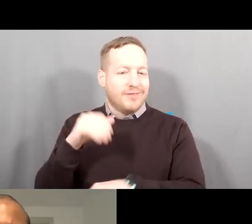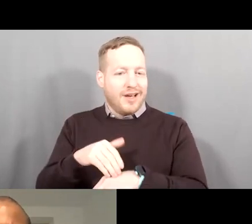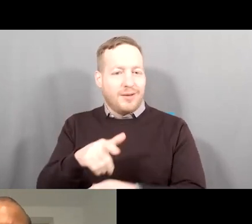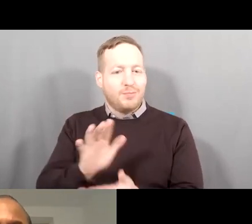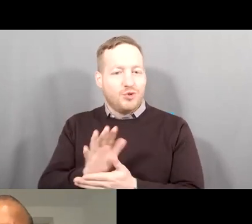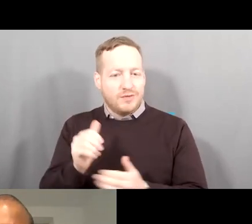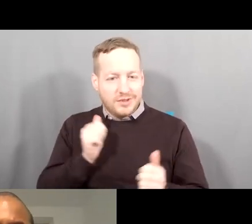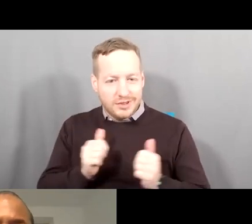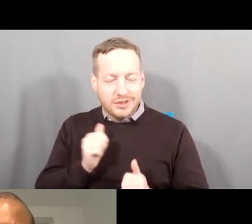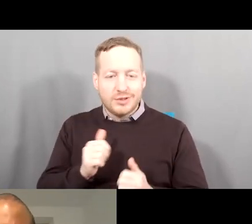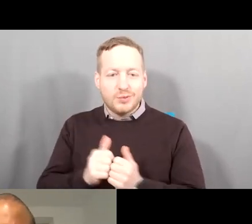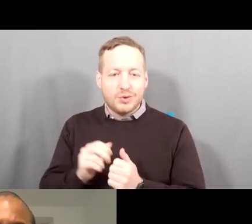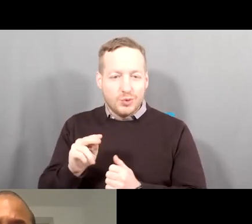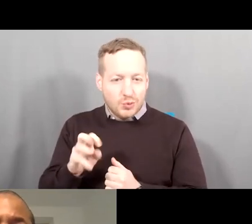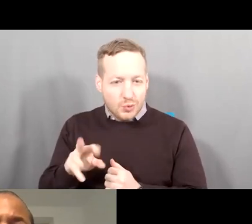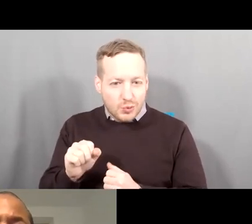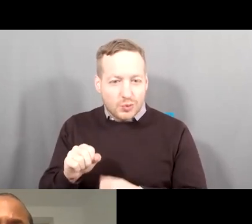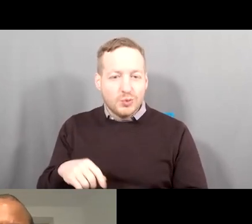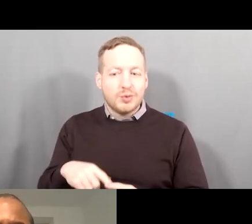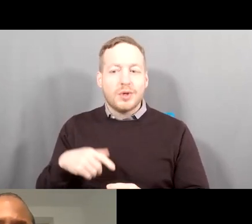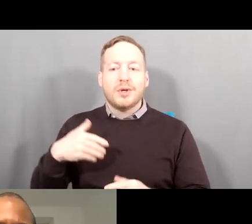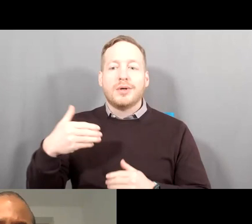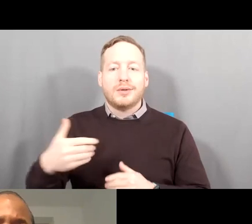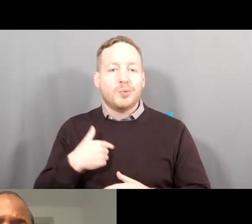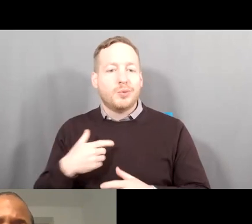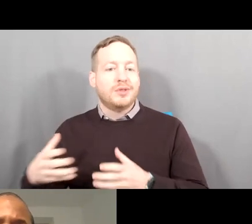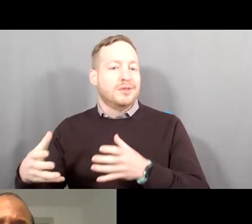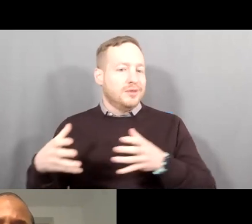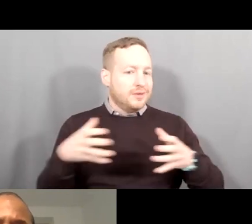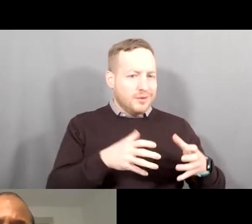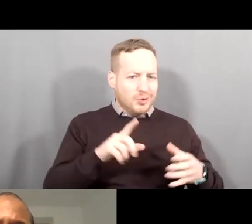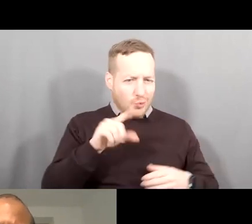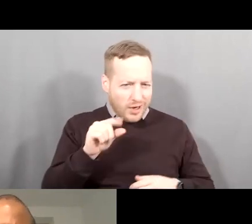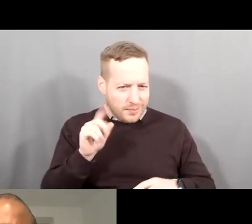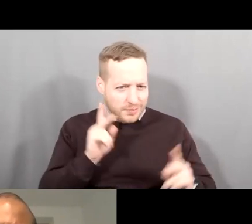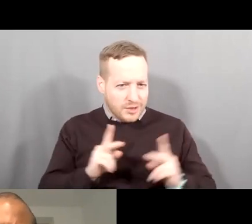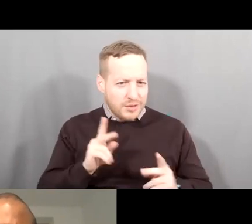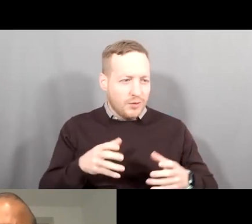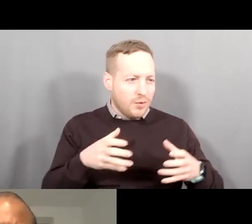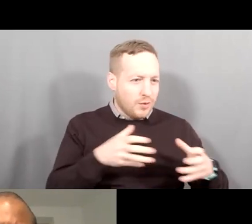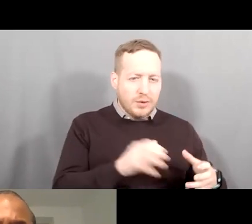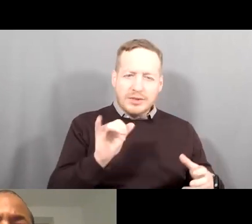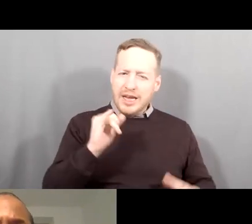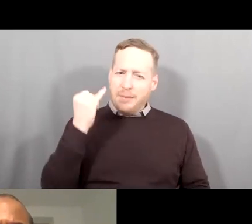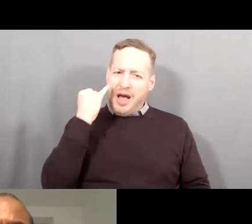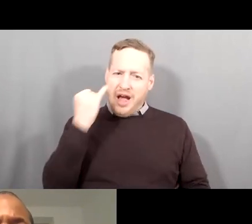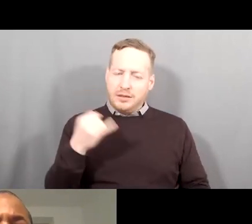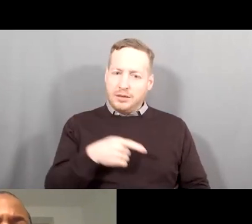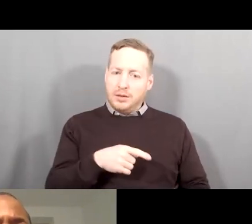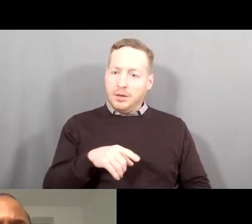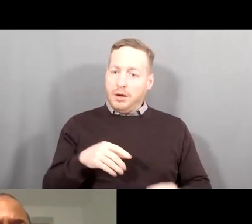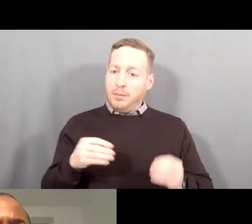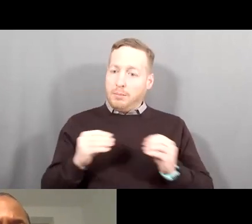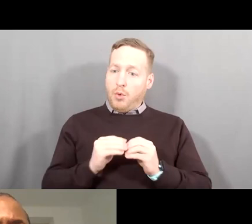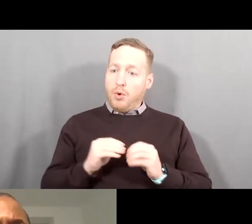up doing a big protest with the movie theater. It was on the news. And we brought 20